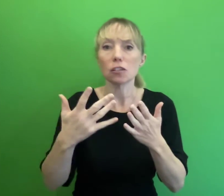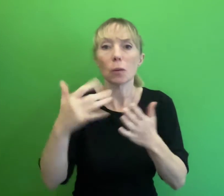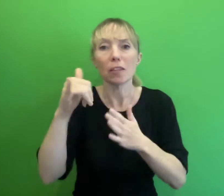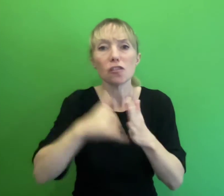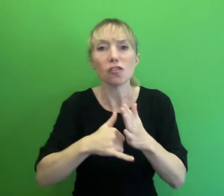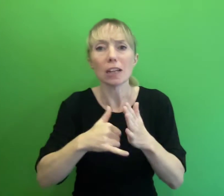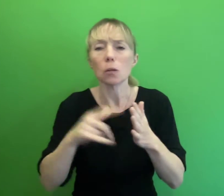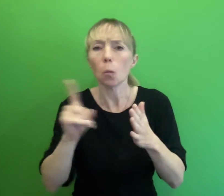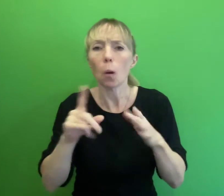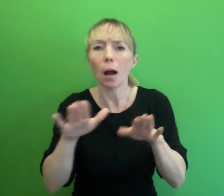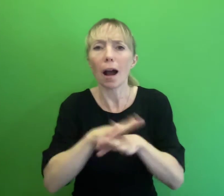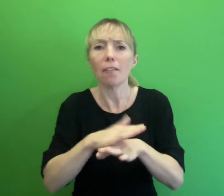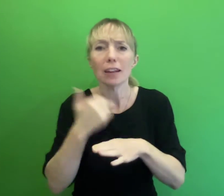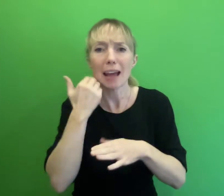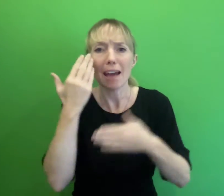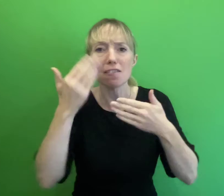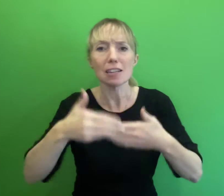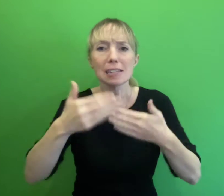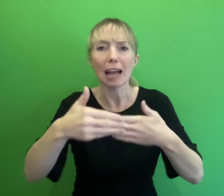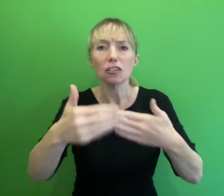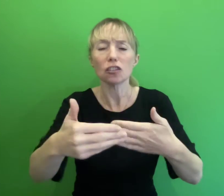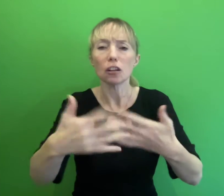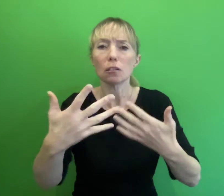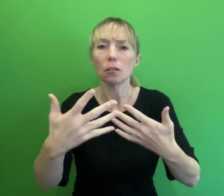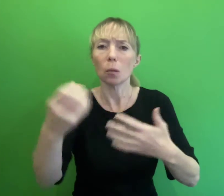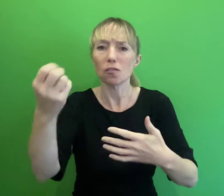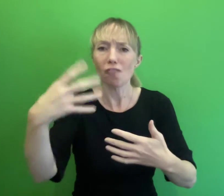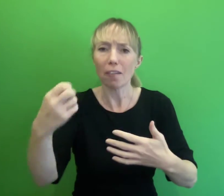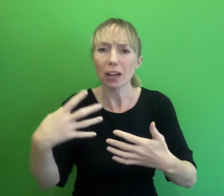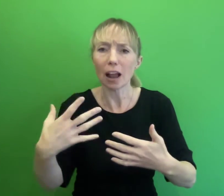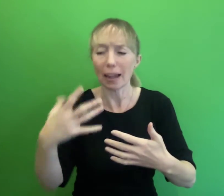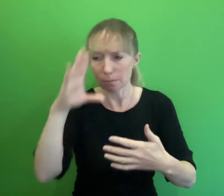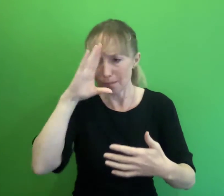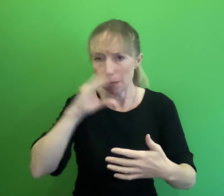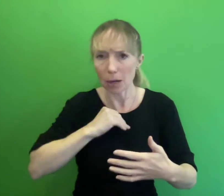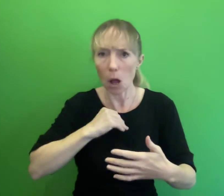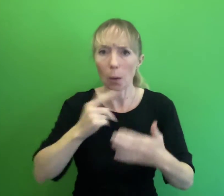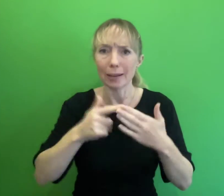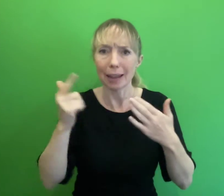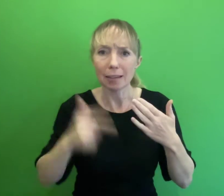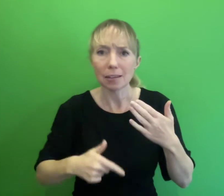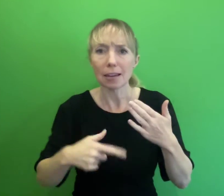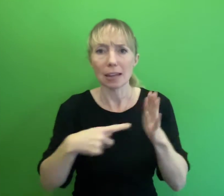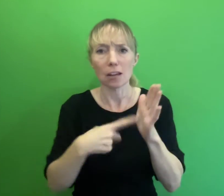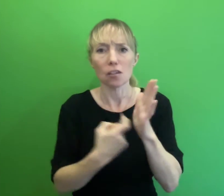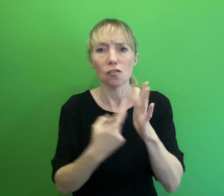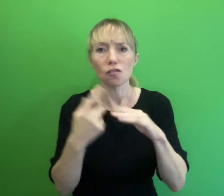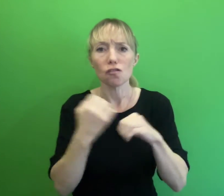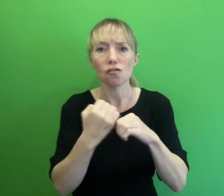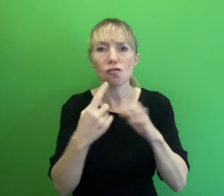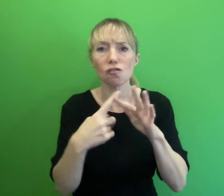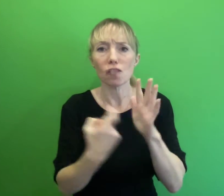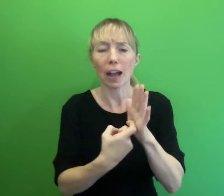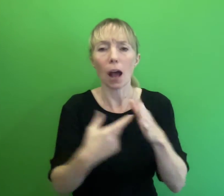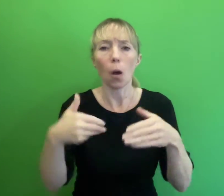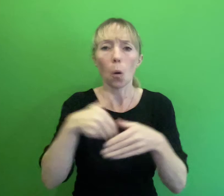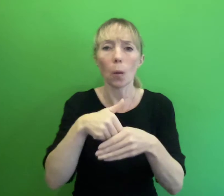session, with a traffic light system for intensity, any trigger or content notes, any images or text